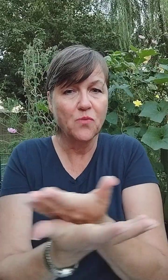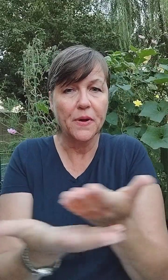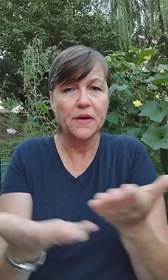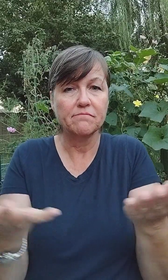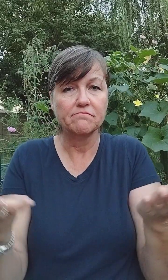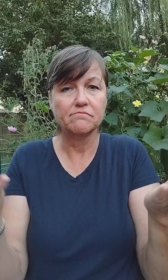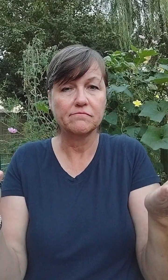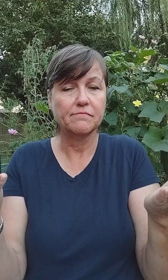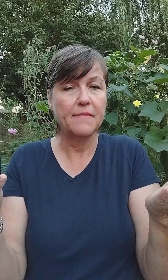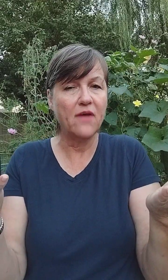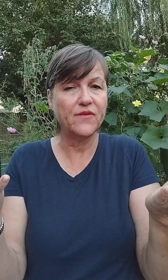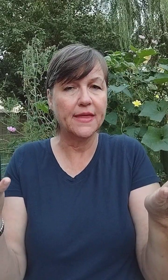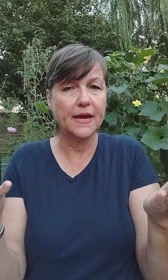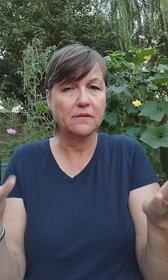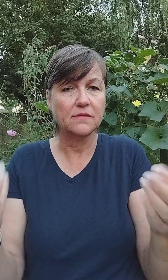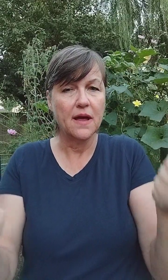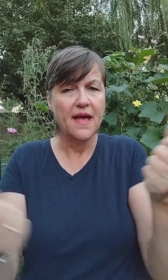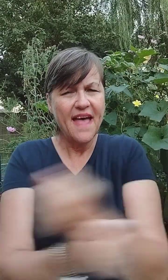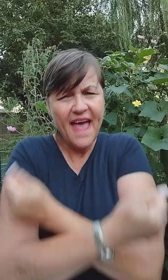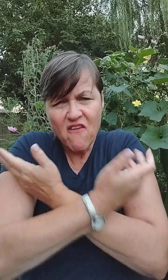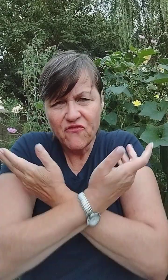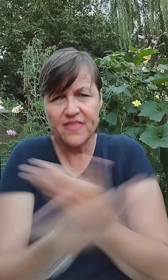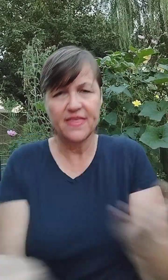open. Everything.